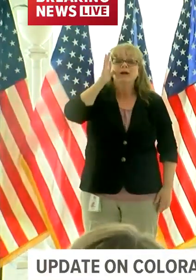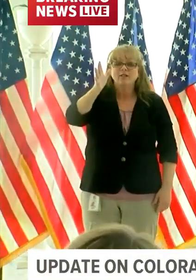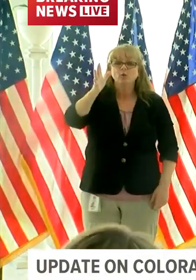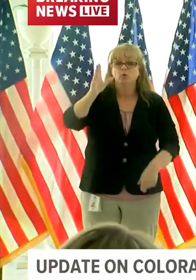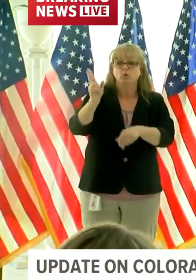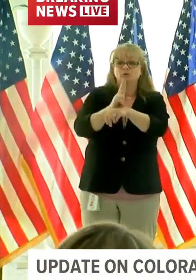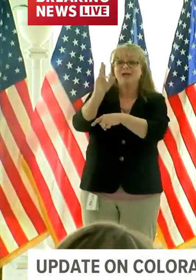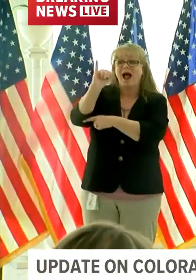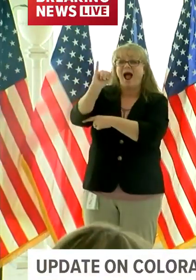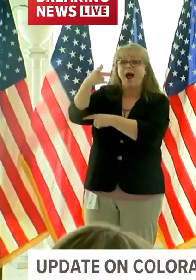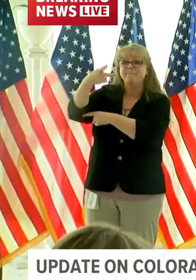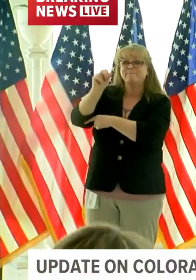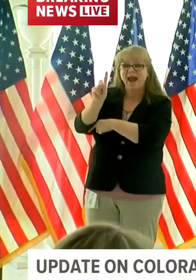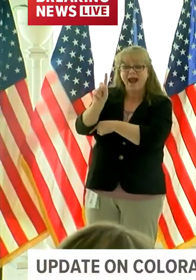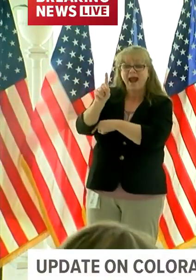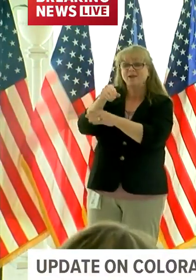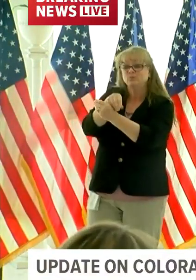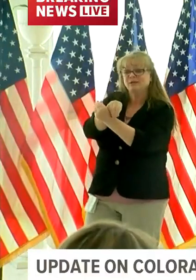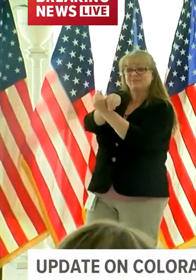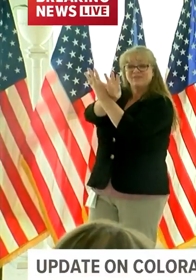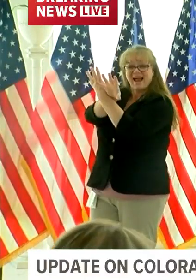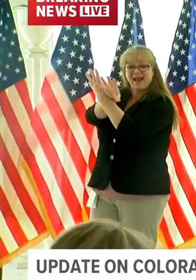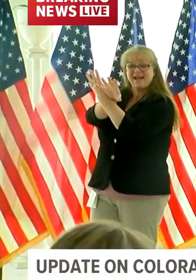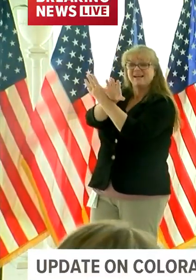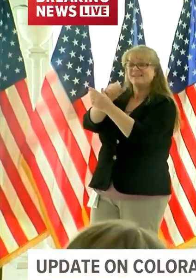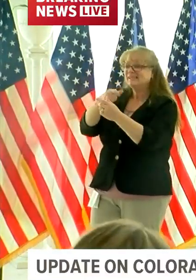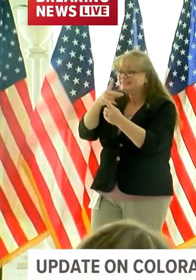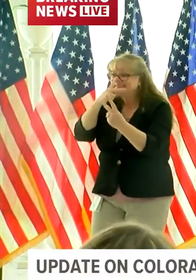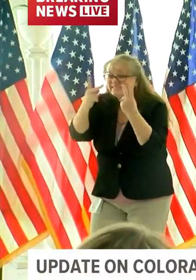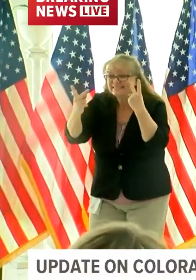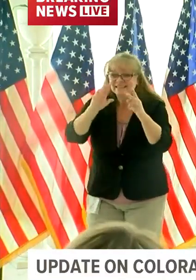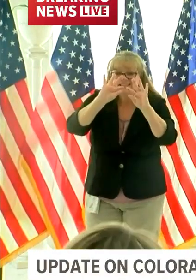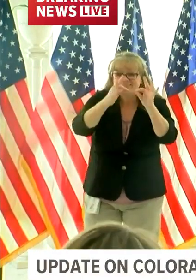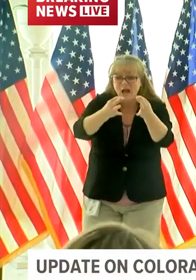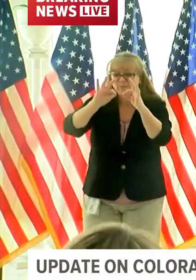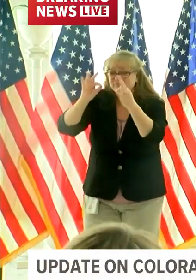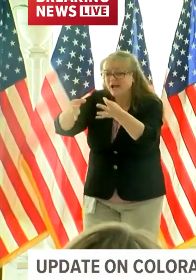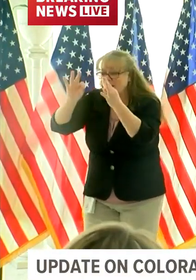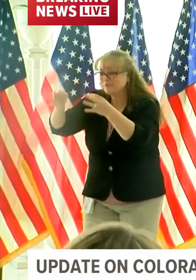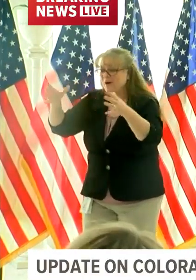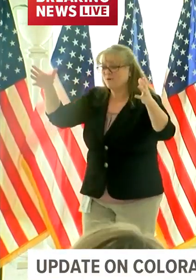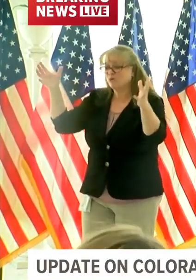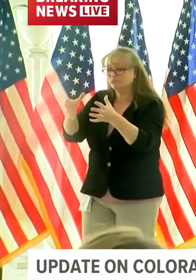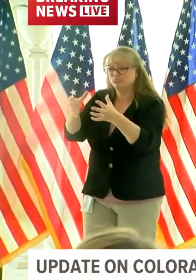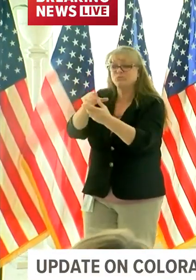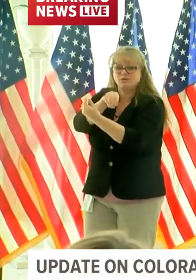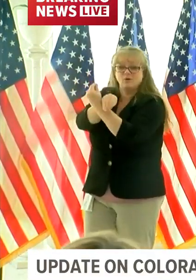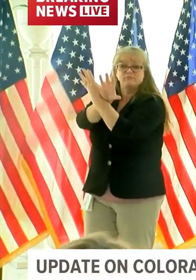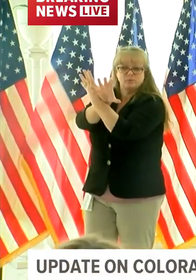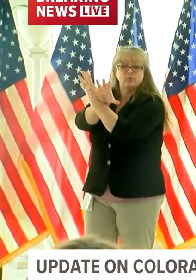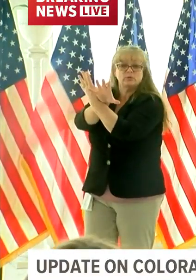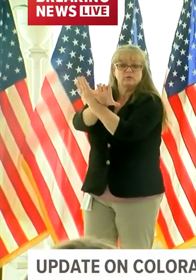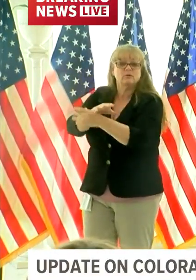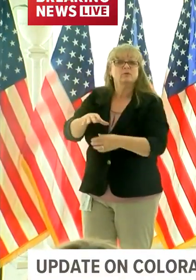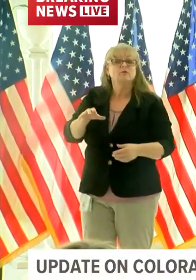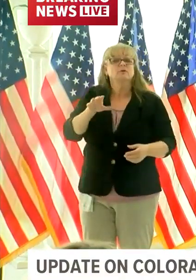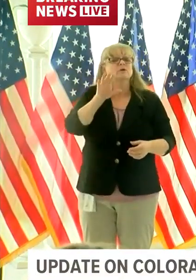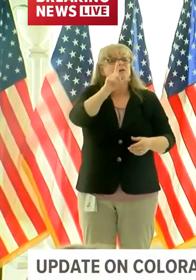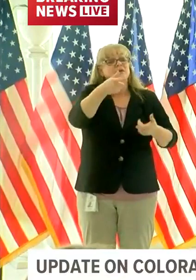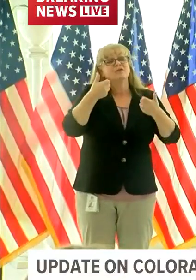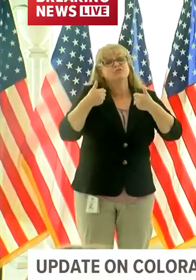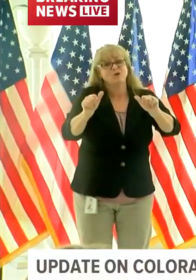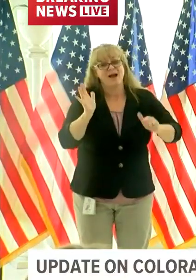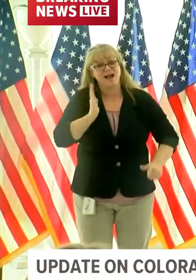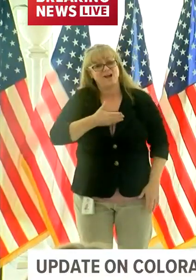that will be in another chair with an iPad. And we'll do our best, and that's what families are doing, because nobody wants to